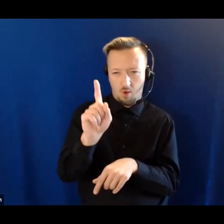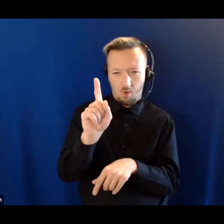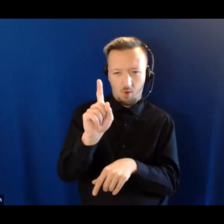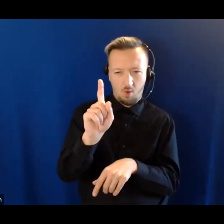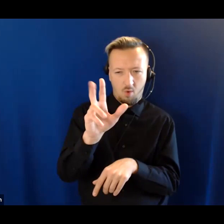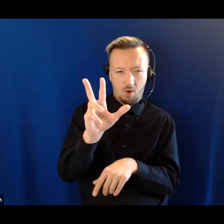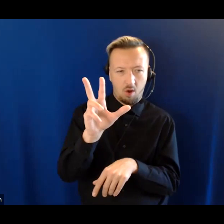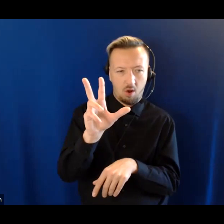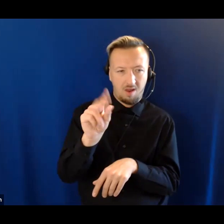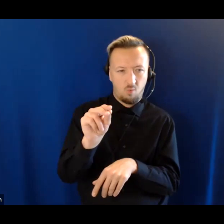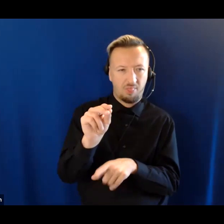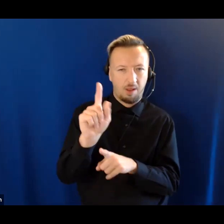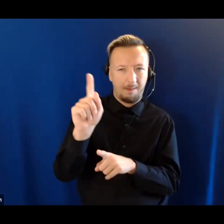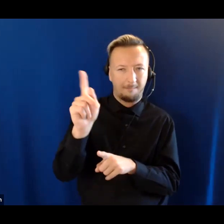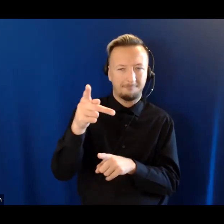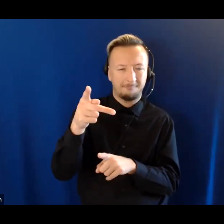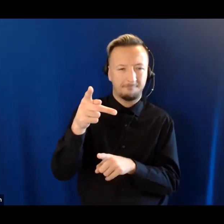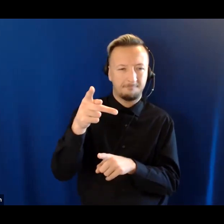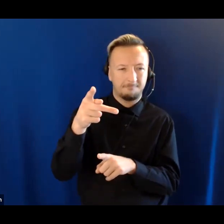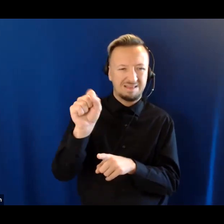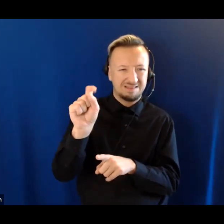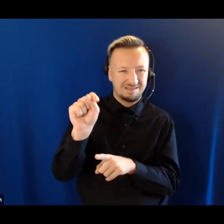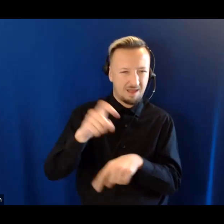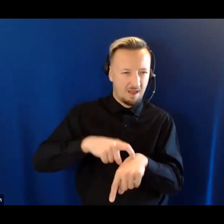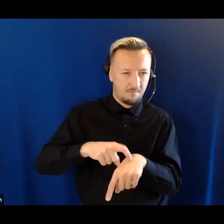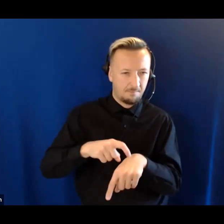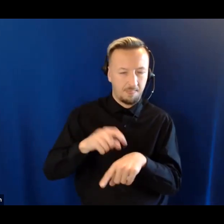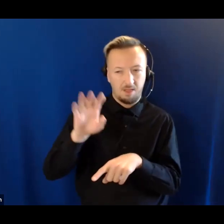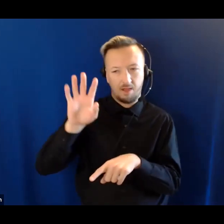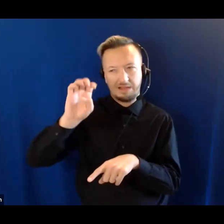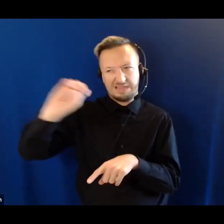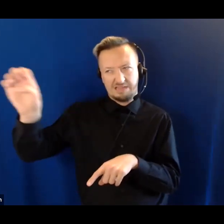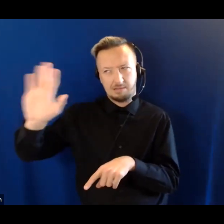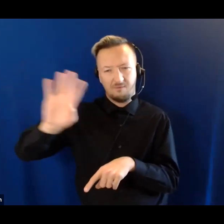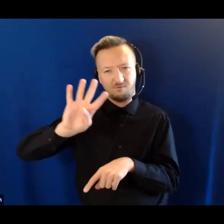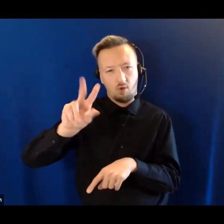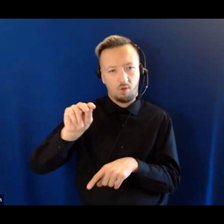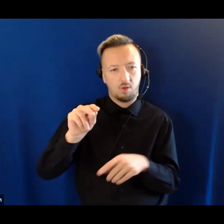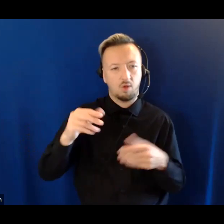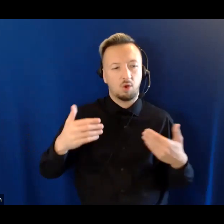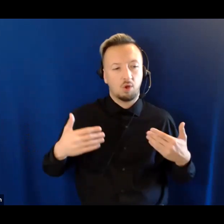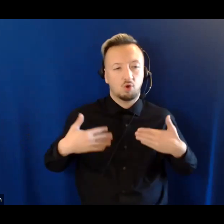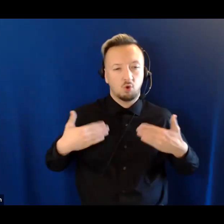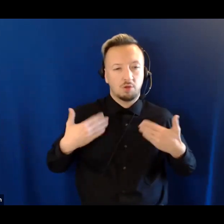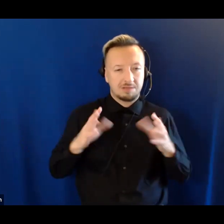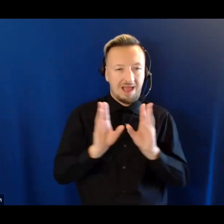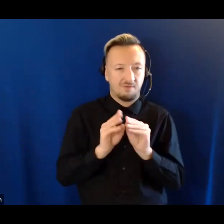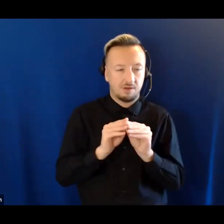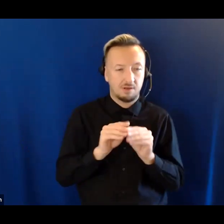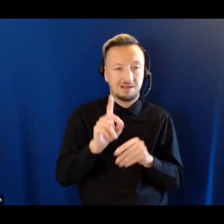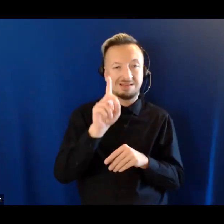1:30 Pacific, and then 4:30 Eastern, but it's the youth conference, but it's disability